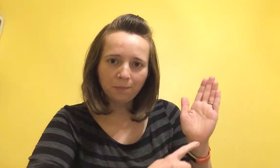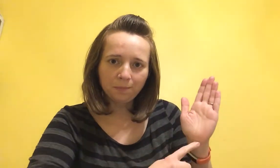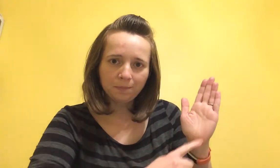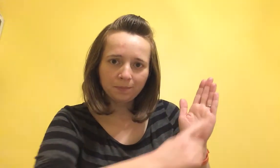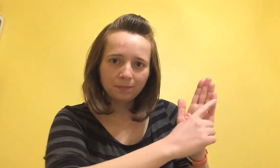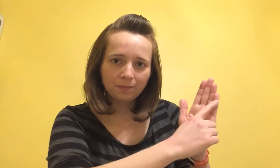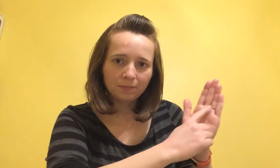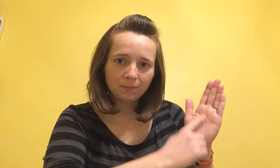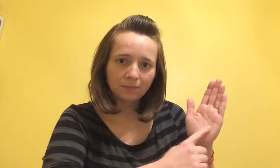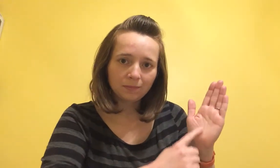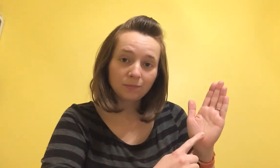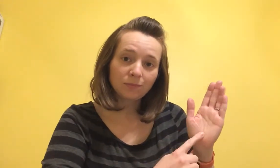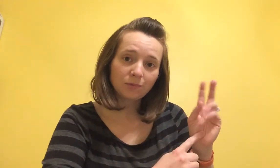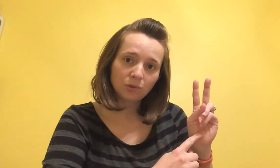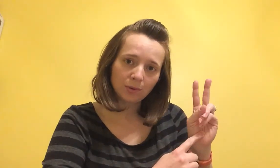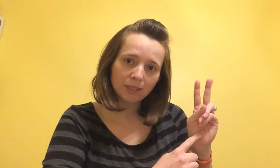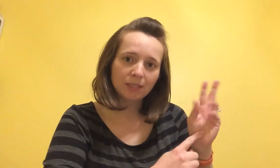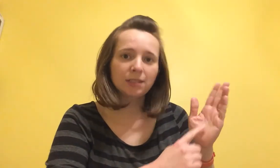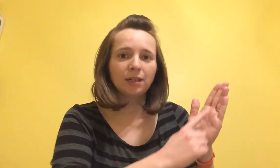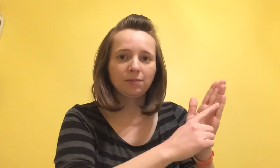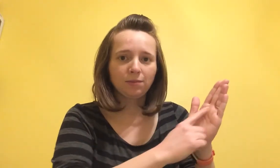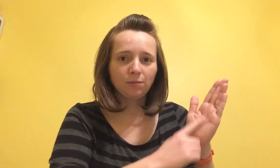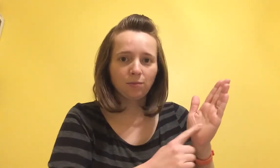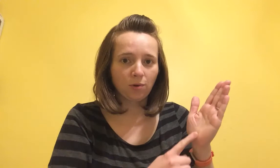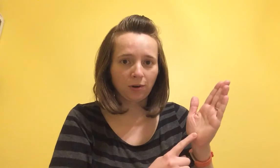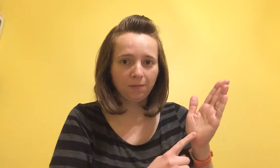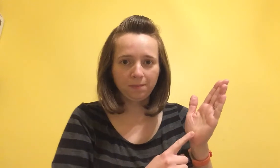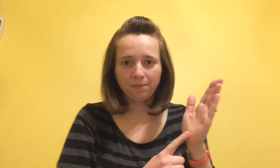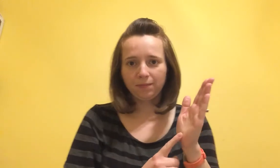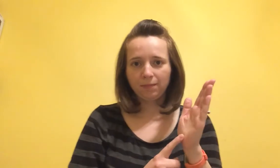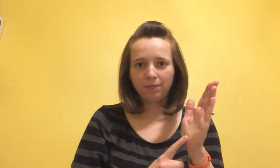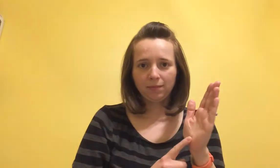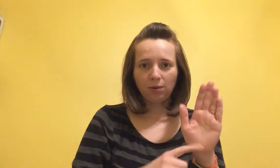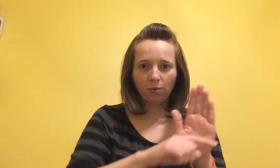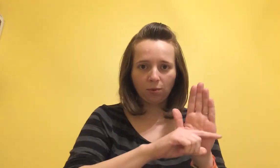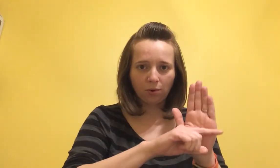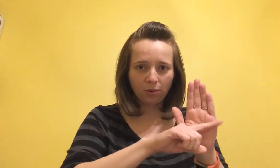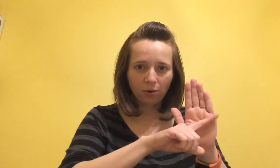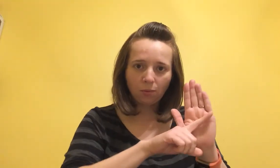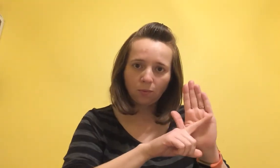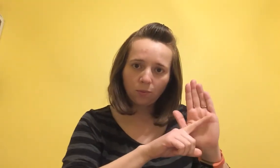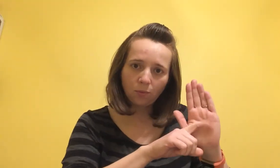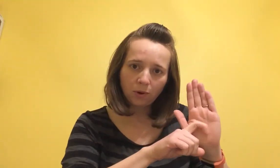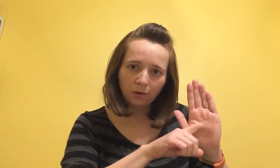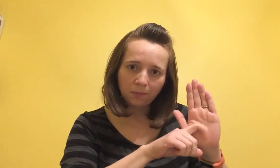two ways to sign worm or worm